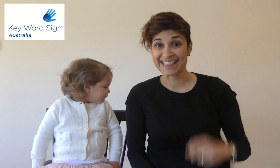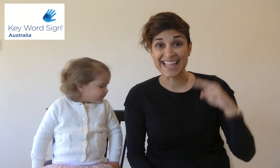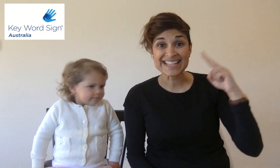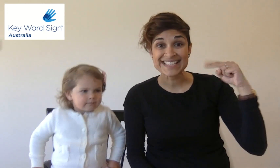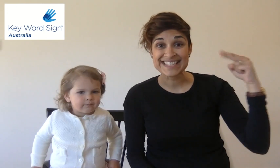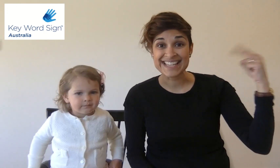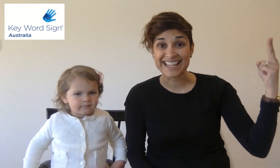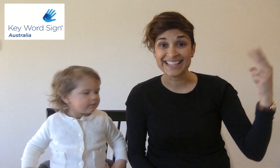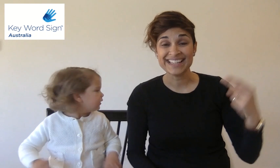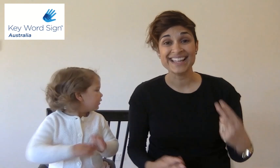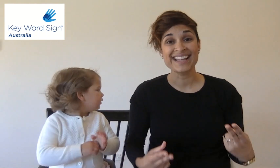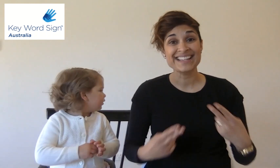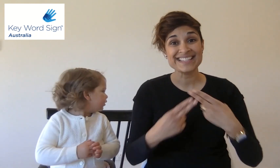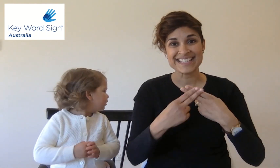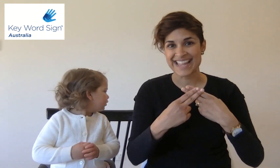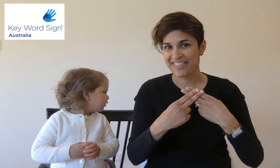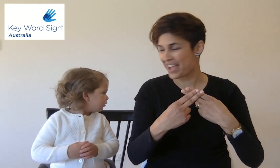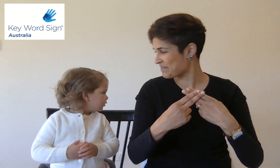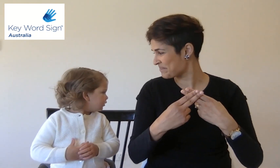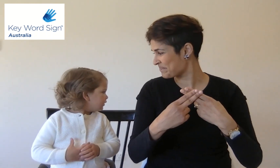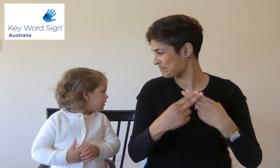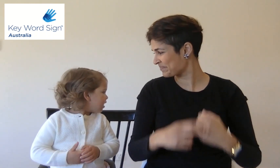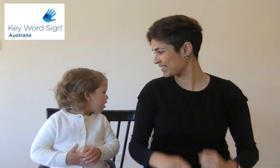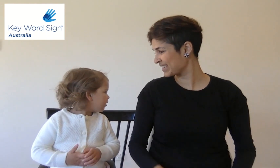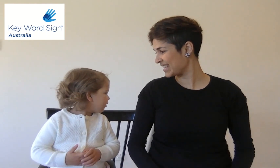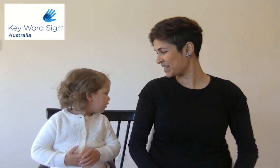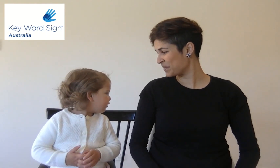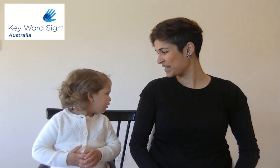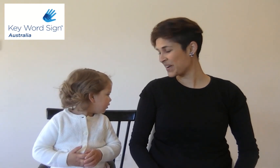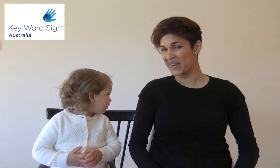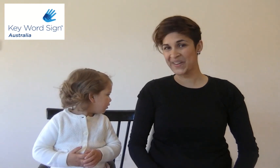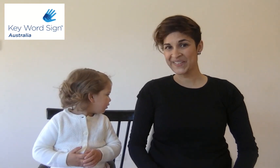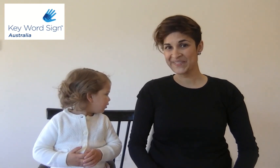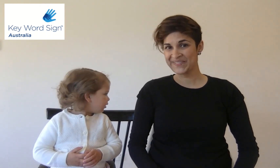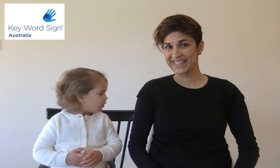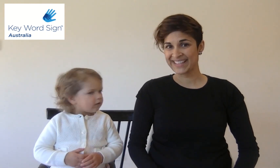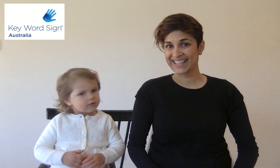Let's sing together. Here we go.